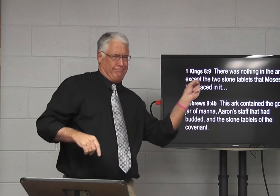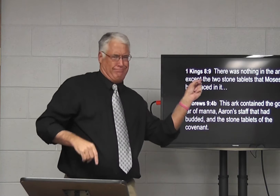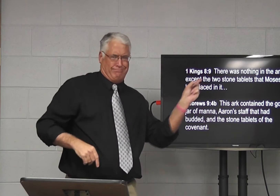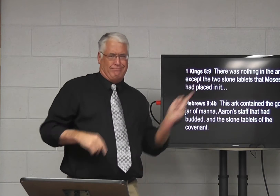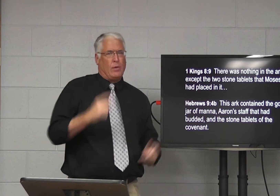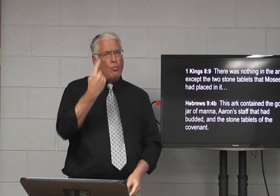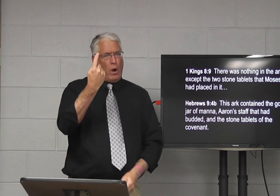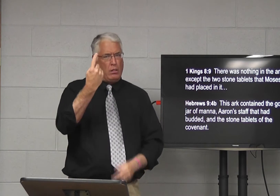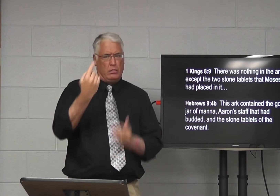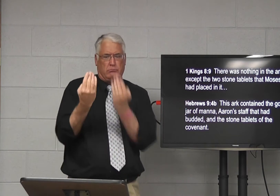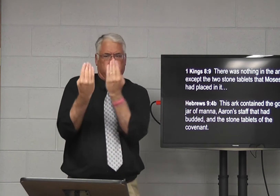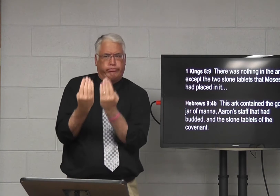staff